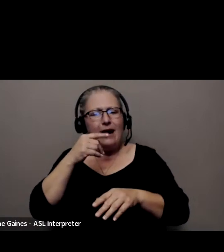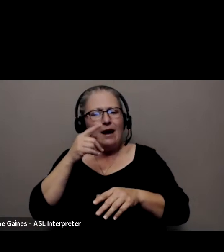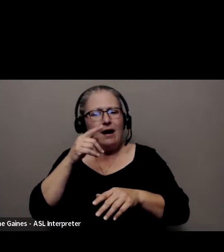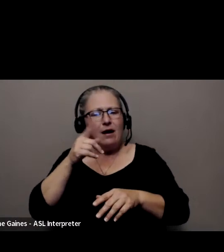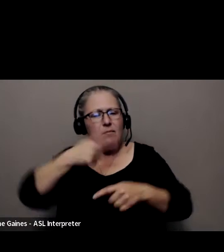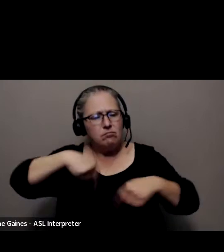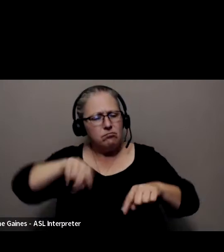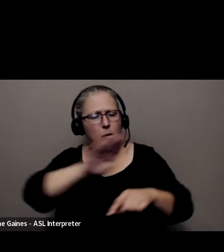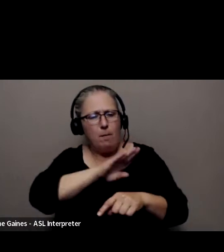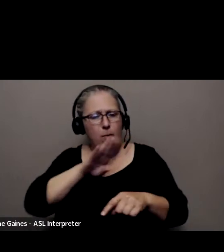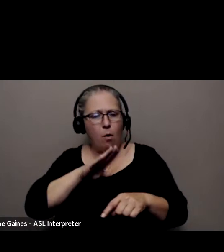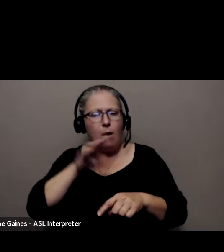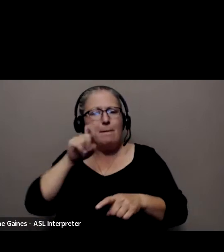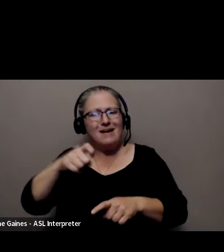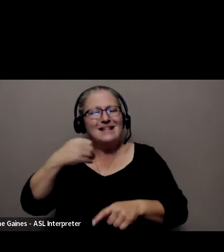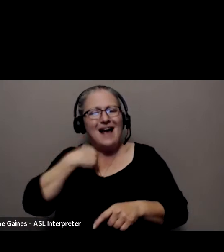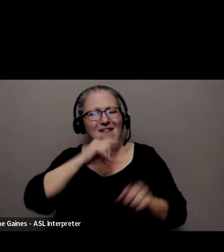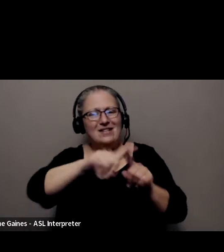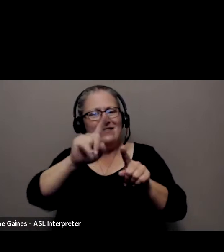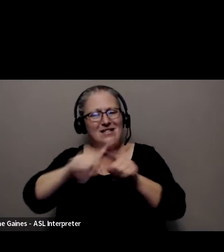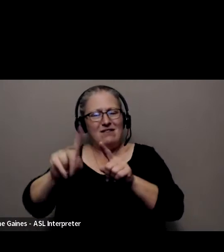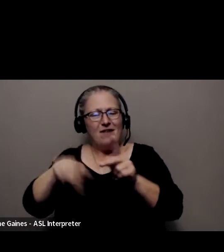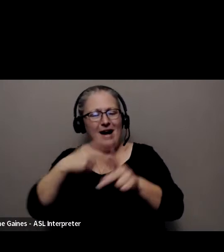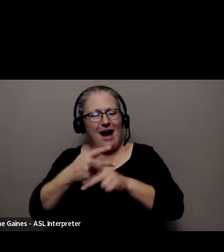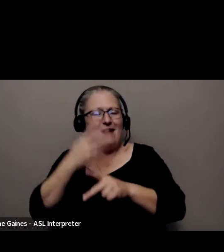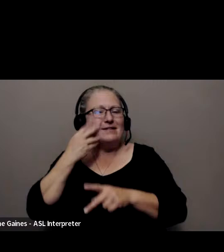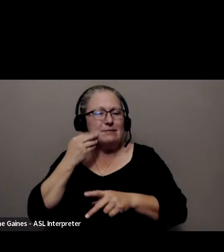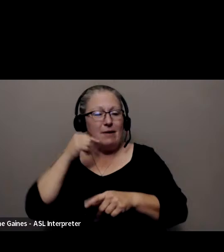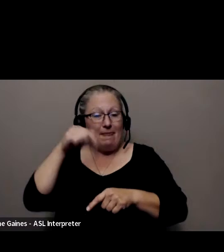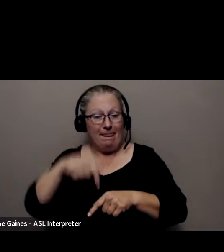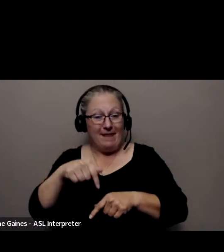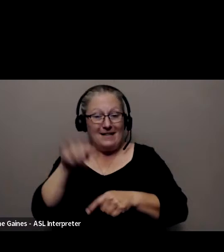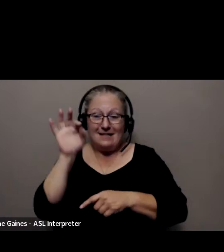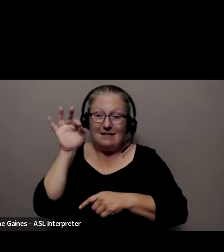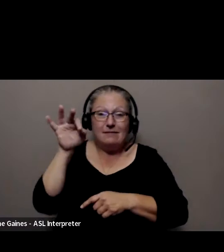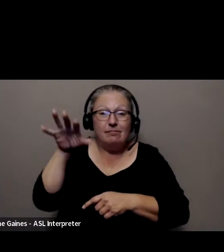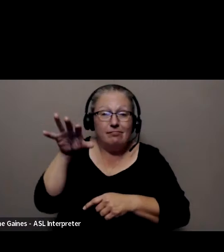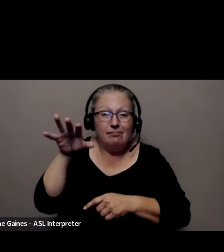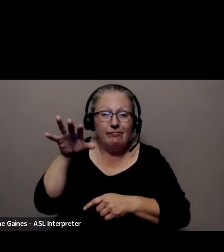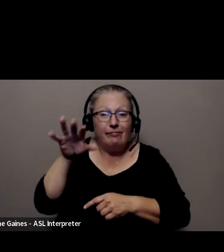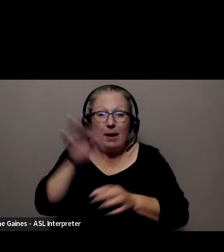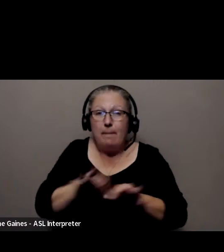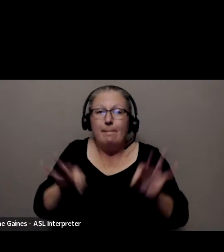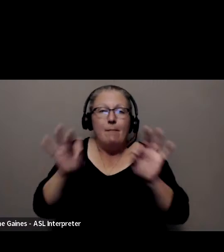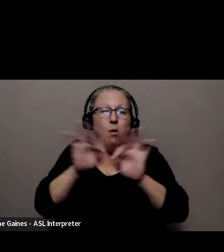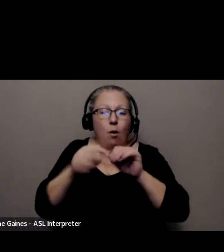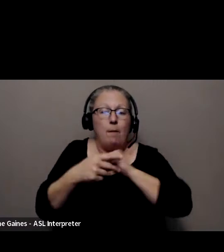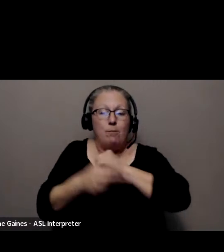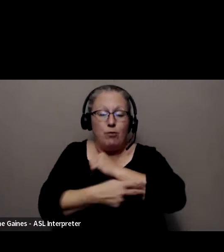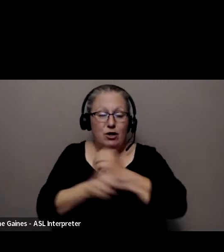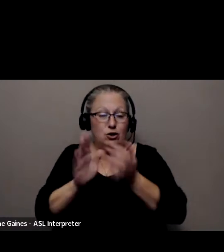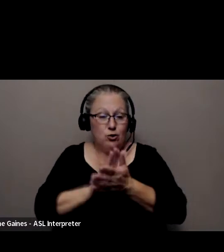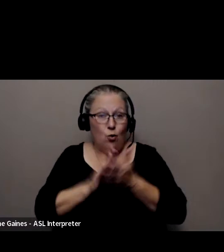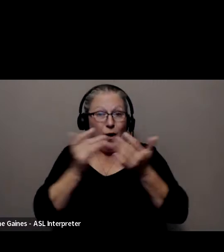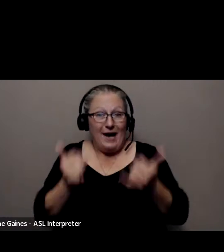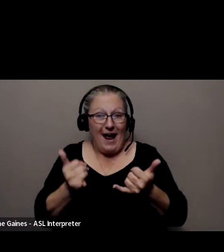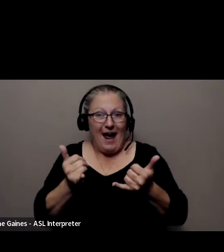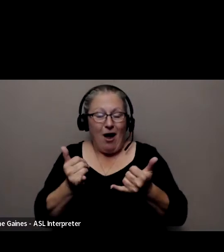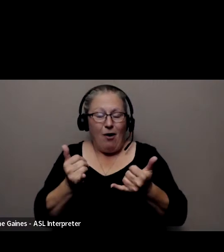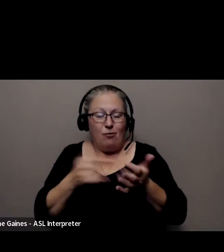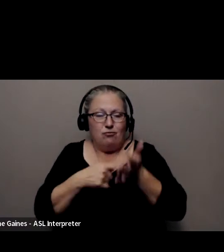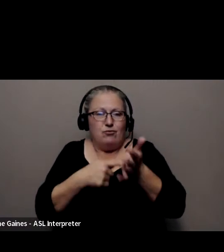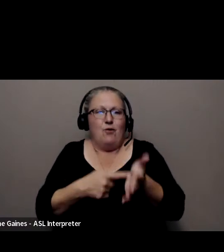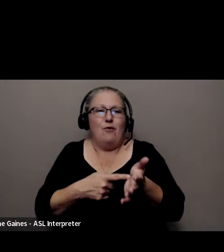that we need to have these different types of experiences. And this seed and this very important bridge school now is like the culmination